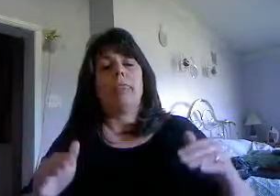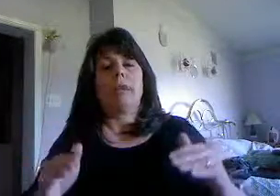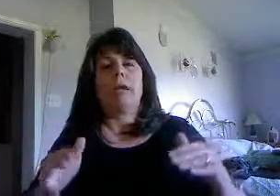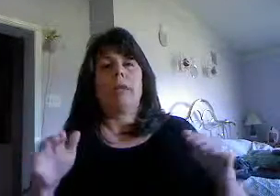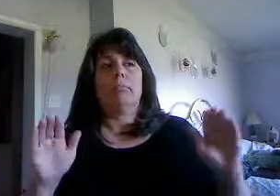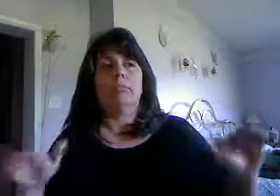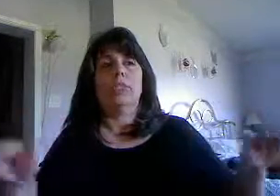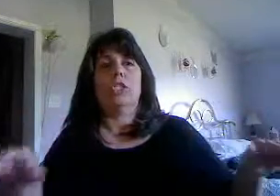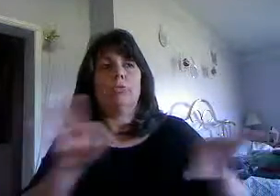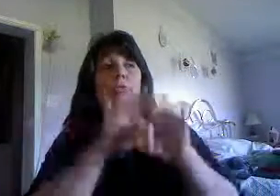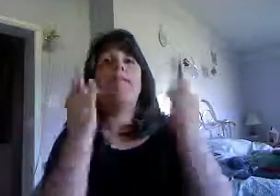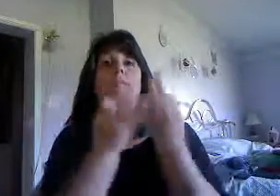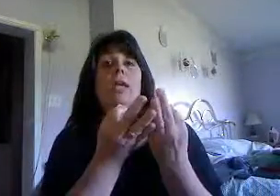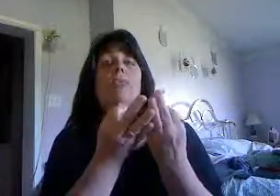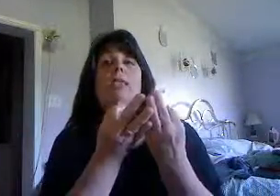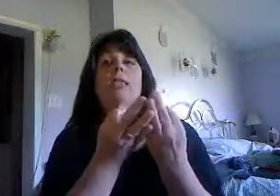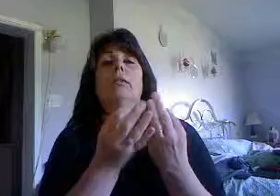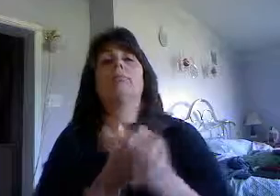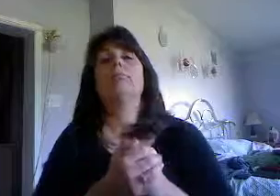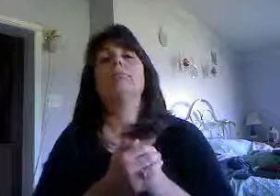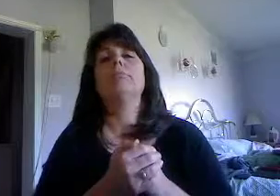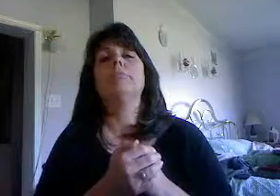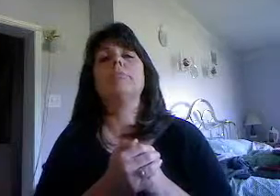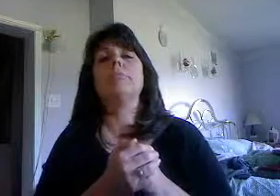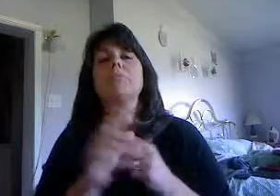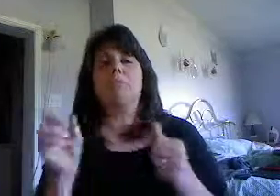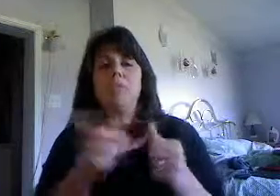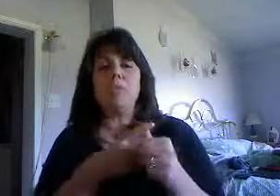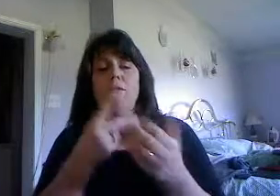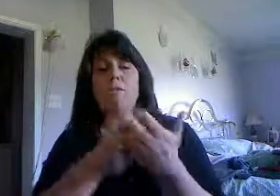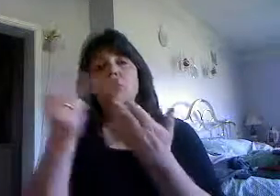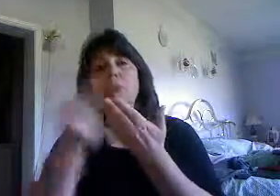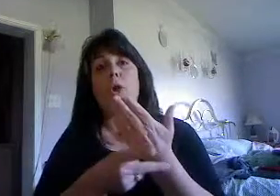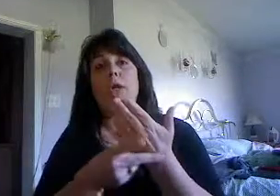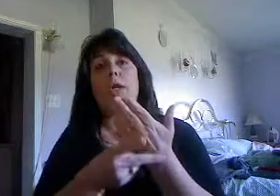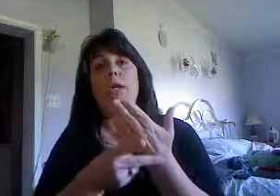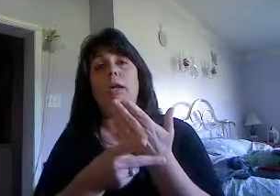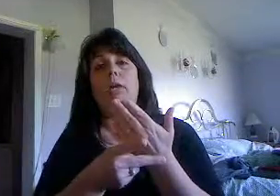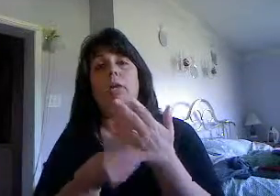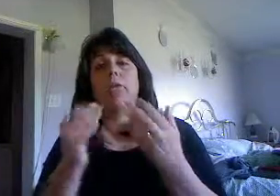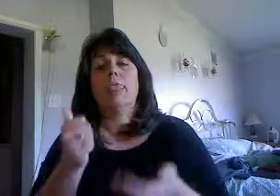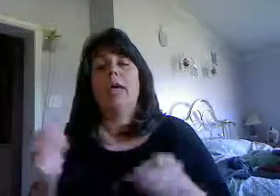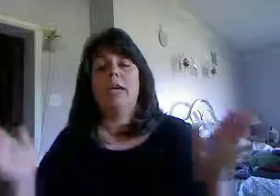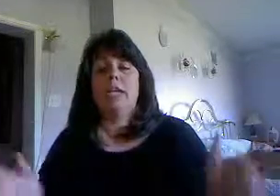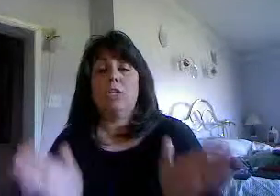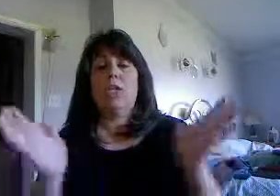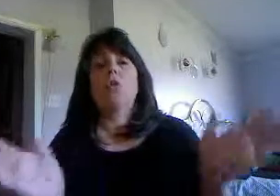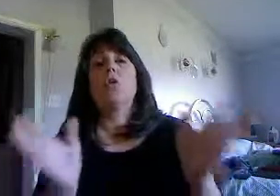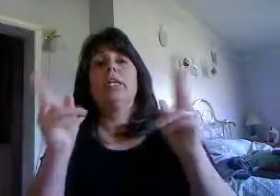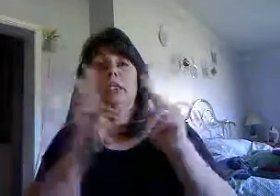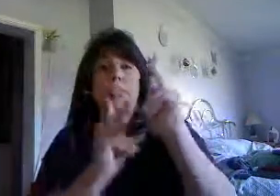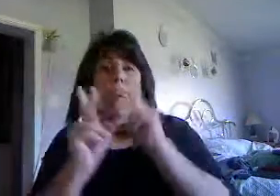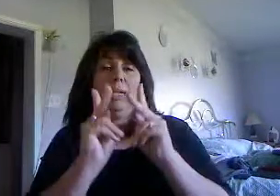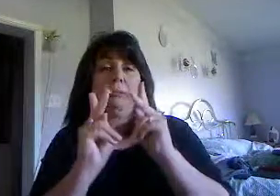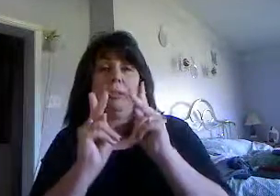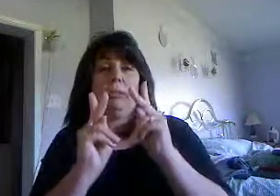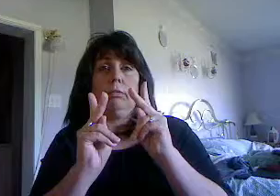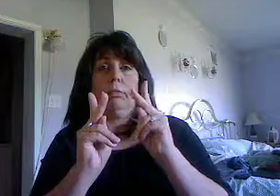cities. A first program was the Federal Highway Act. The Federal Highway Act